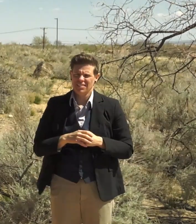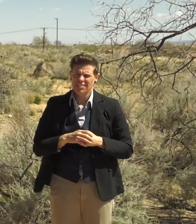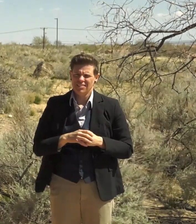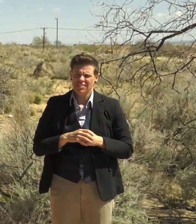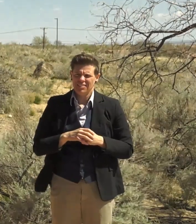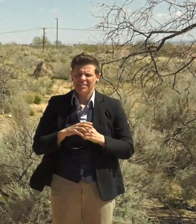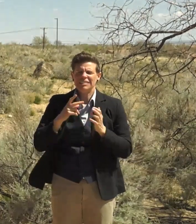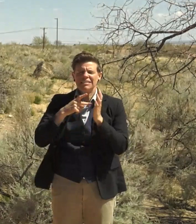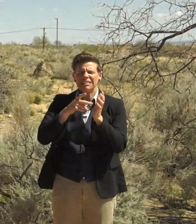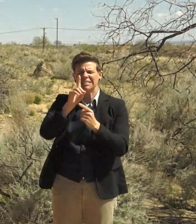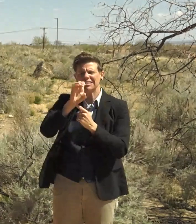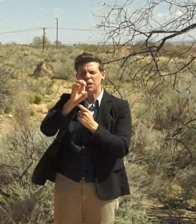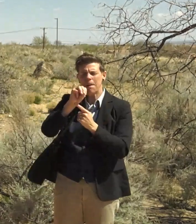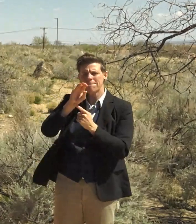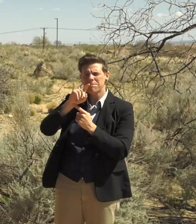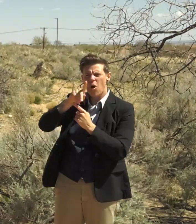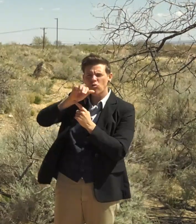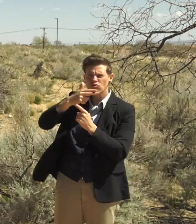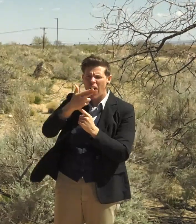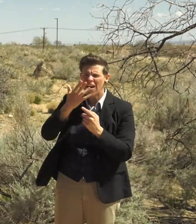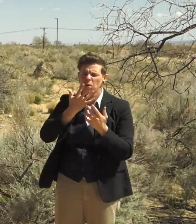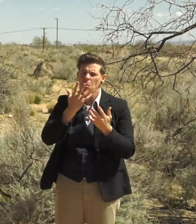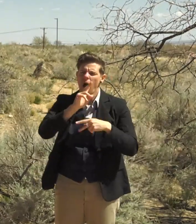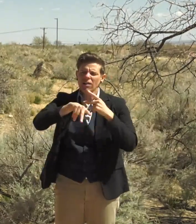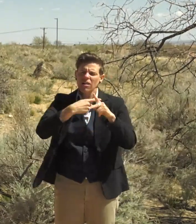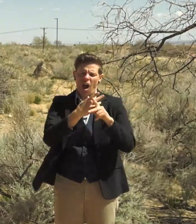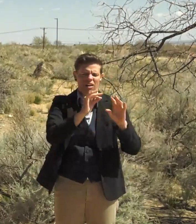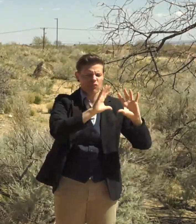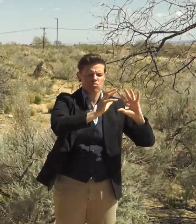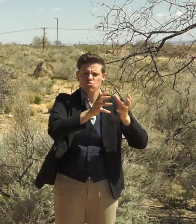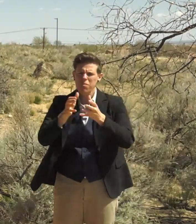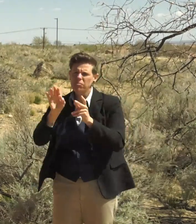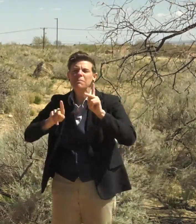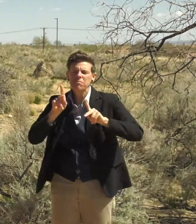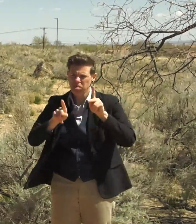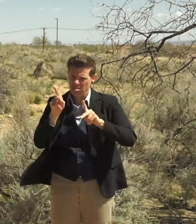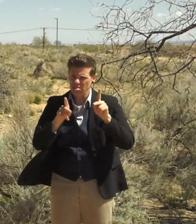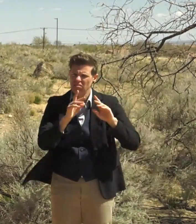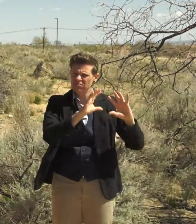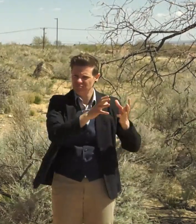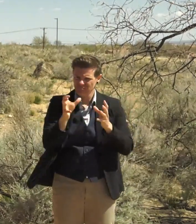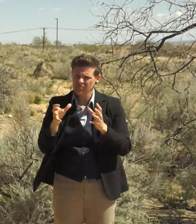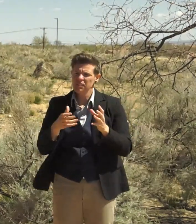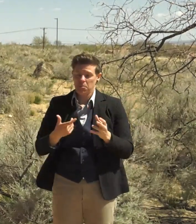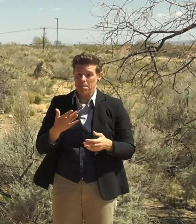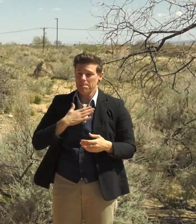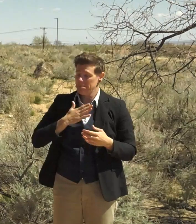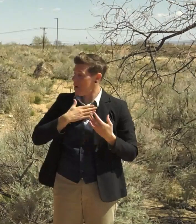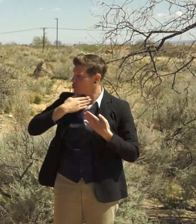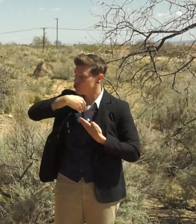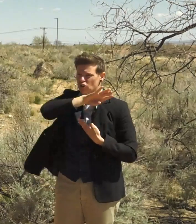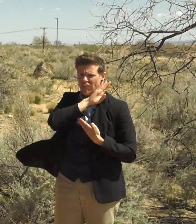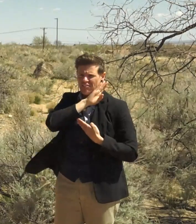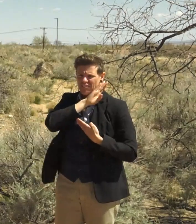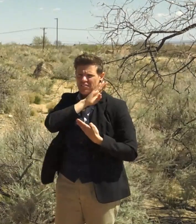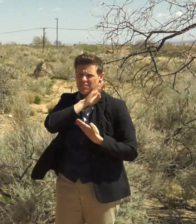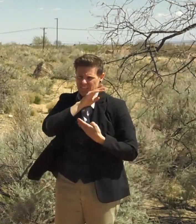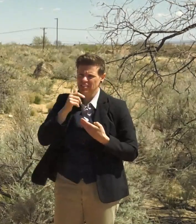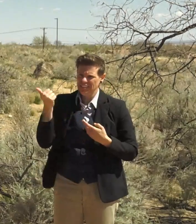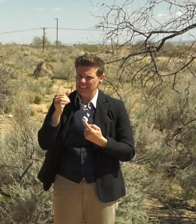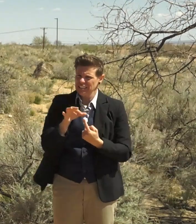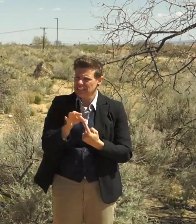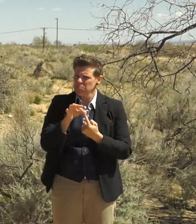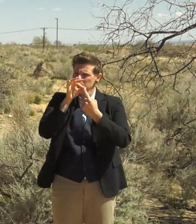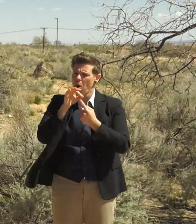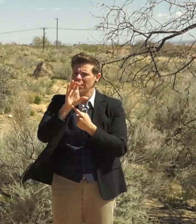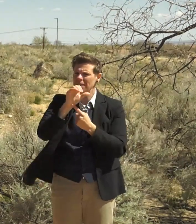in Khmer. That is the language of Cambodia, which folks know I used to live in Cambodia. And believe it or not, the Cambodians way ahead of us